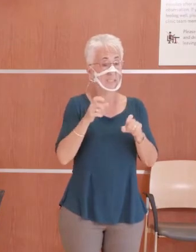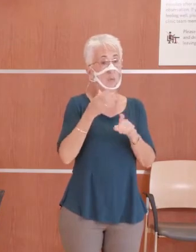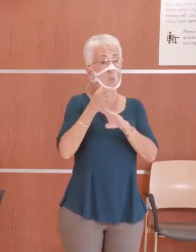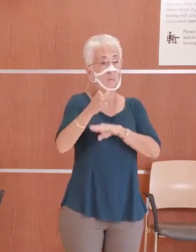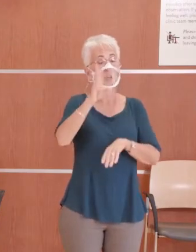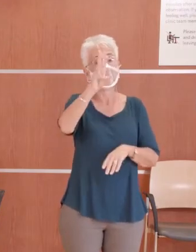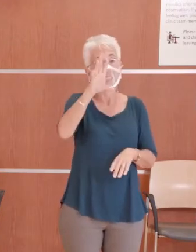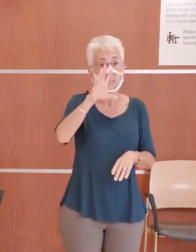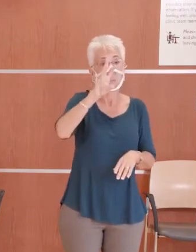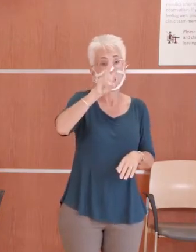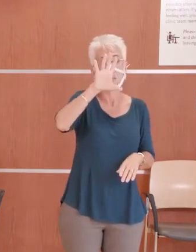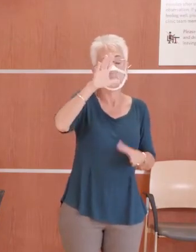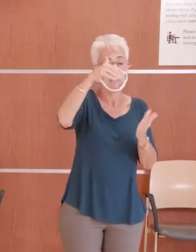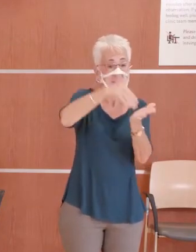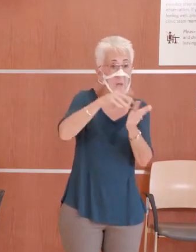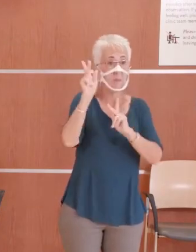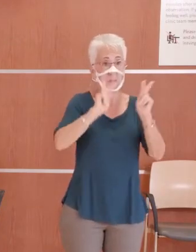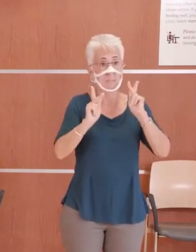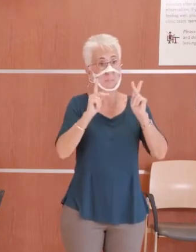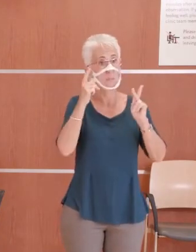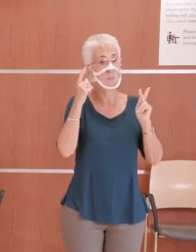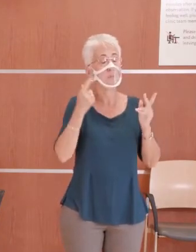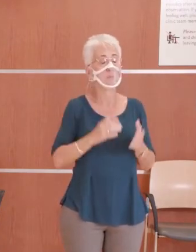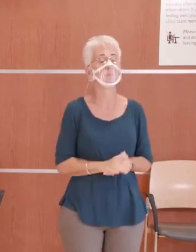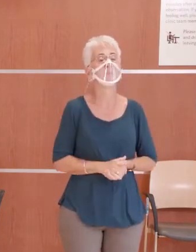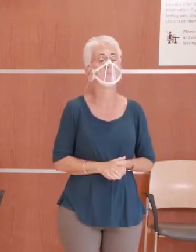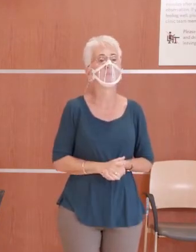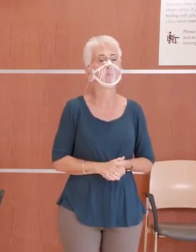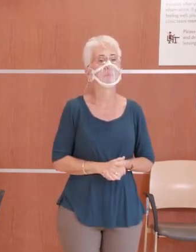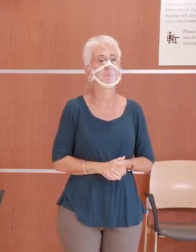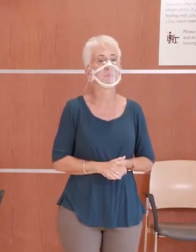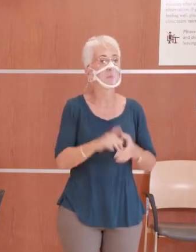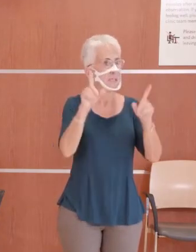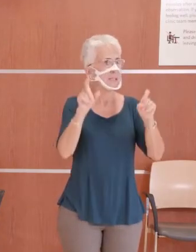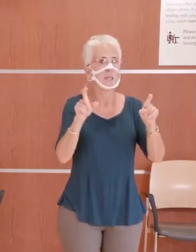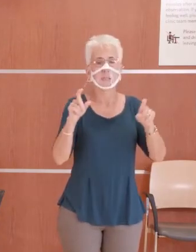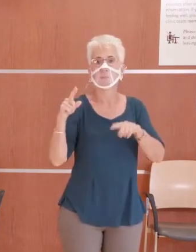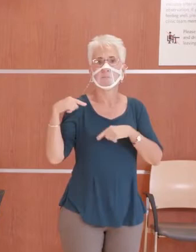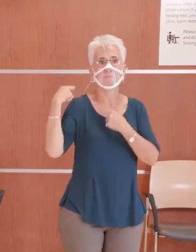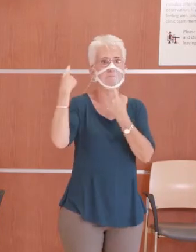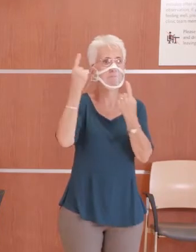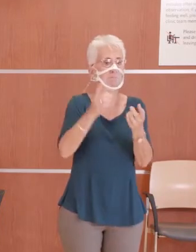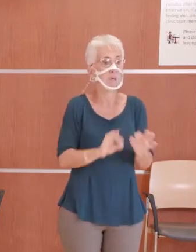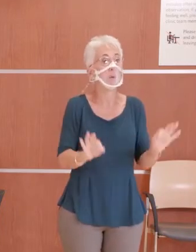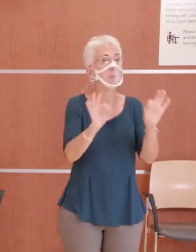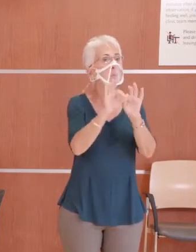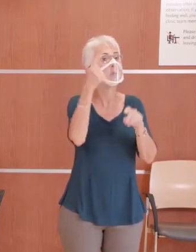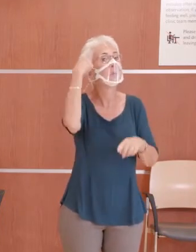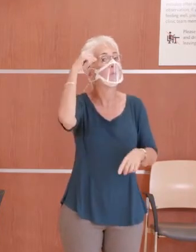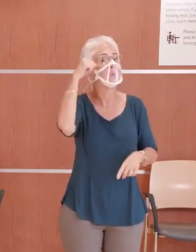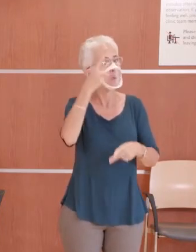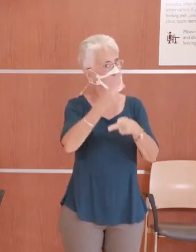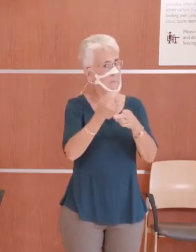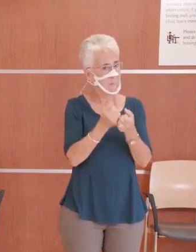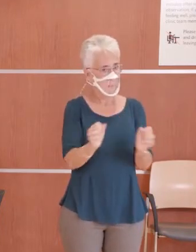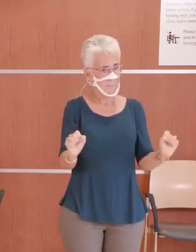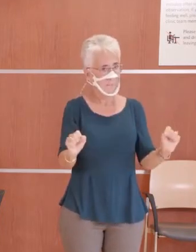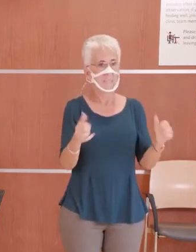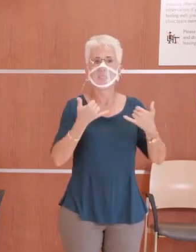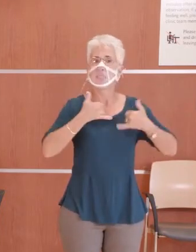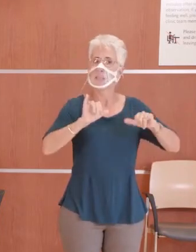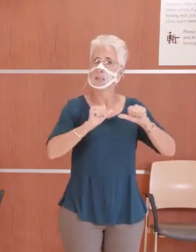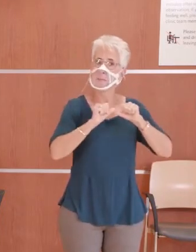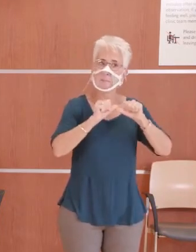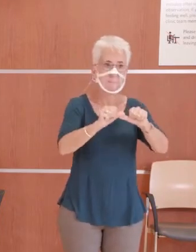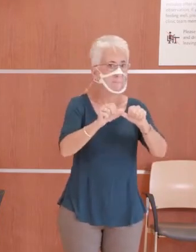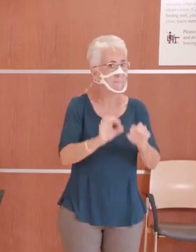665,000 people for COVID-19. Testing has always been important to keep us safe during the pandemic, and it remains